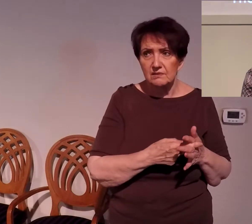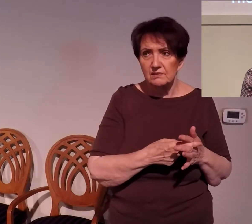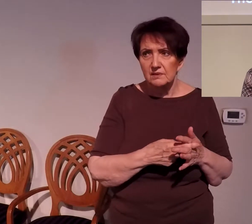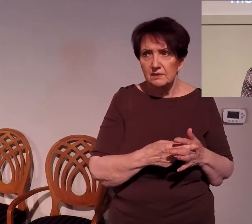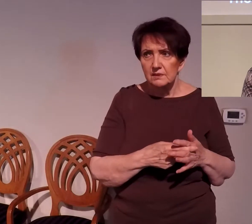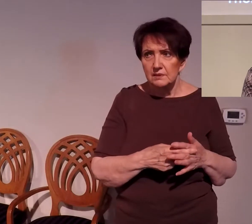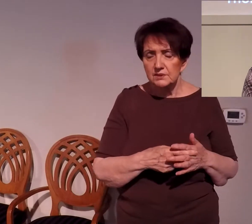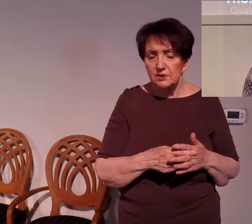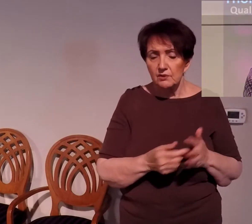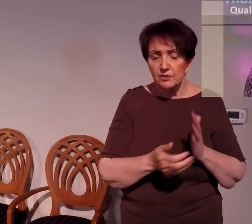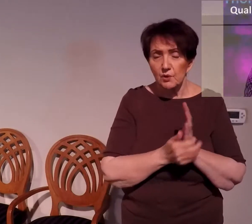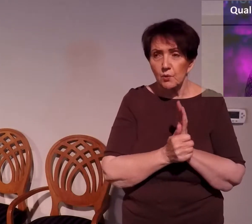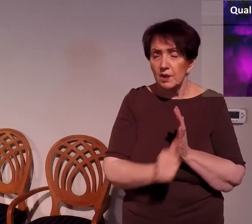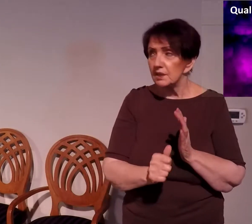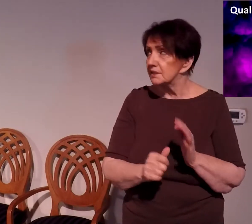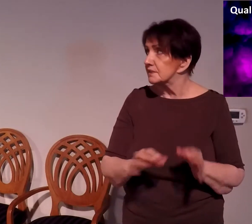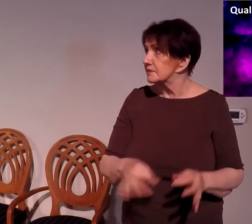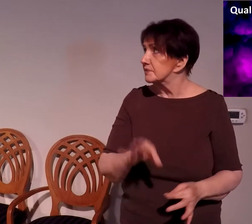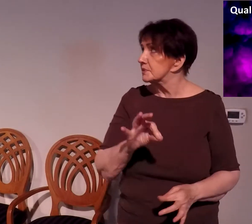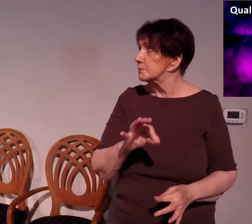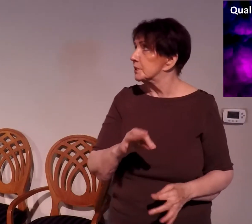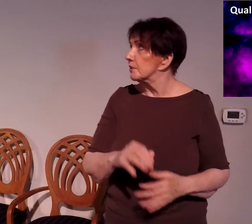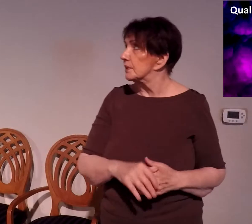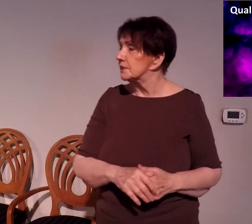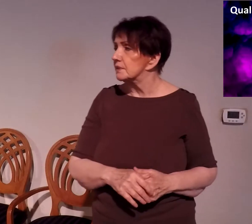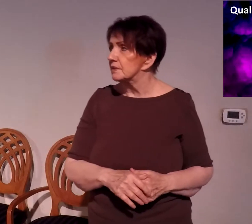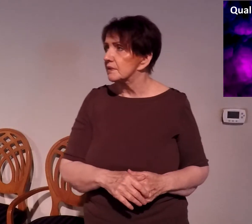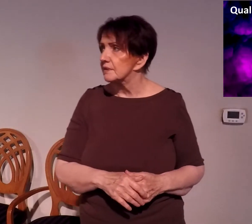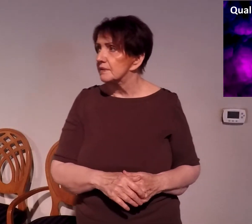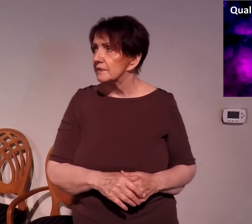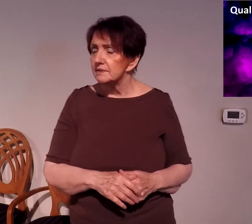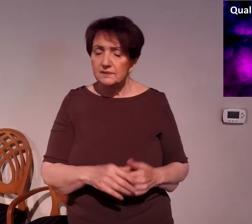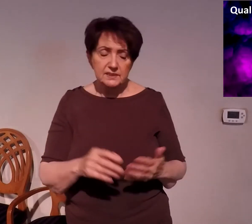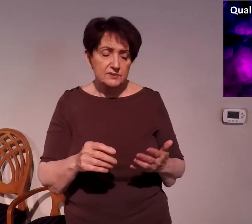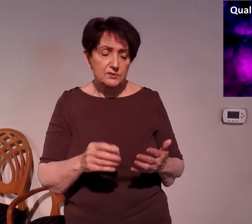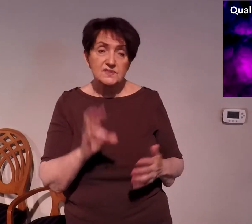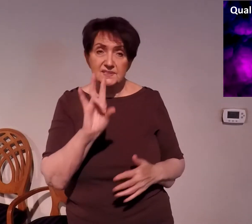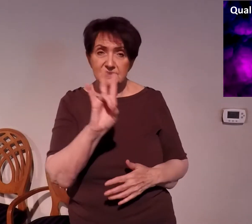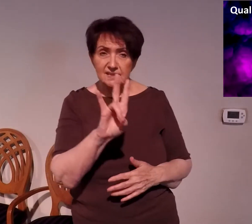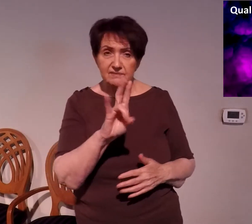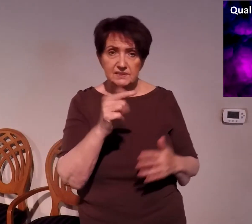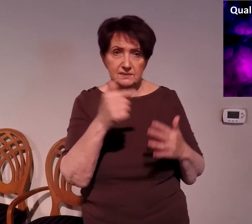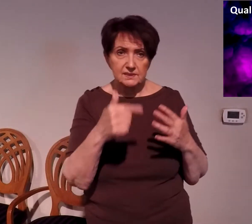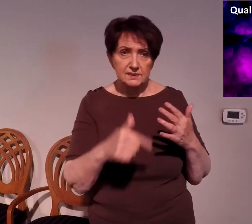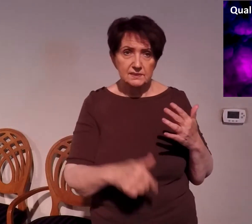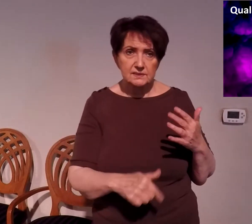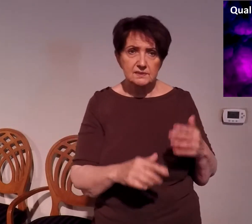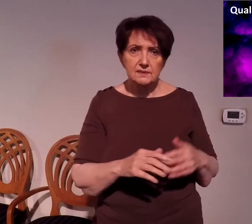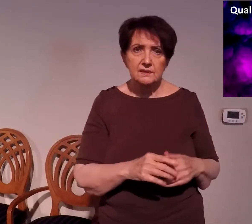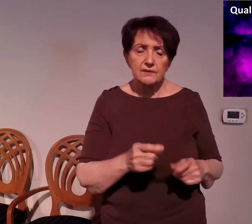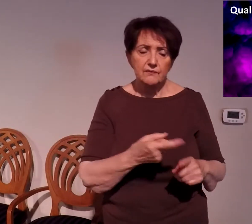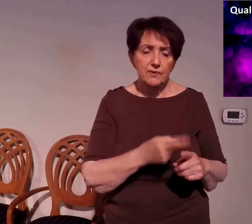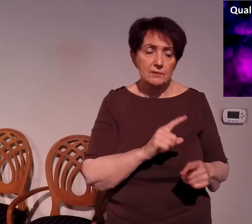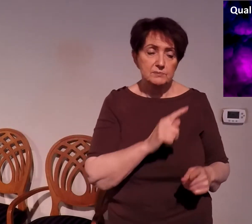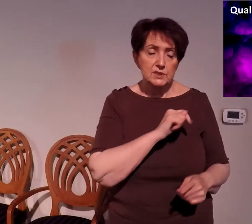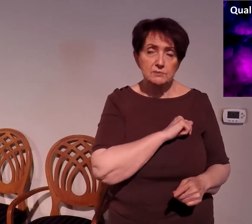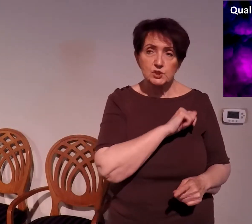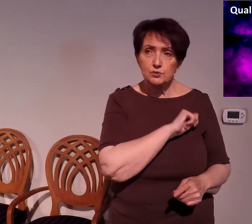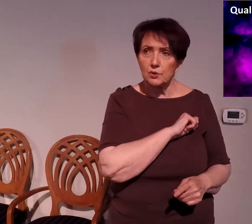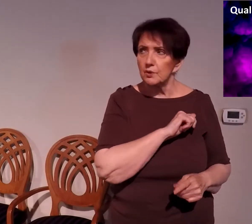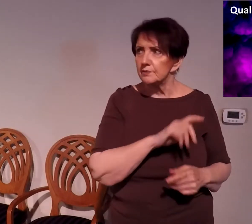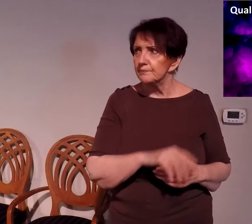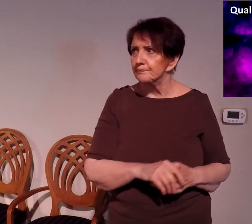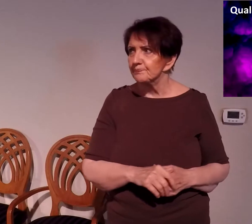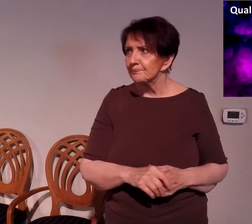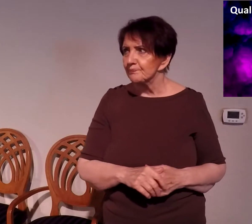the qualities of spirit, this is a list of 7 qualities of spirit that come from Thomas Troward. So I'm going to plug my other